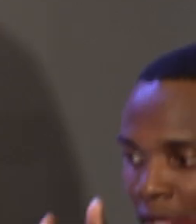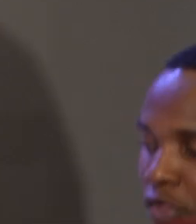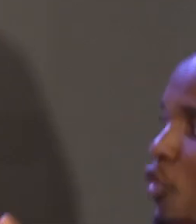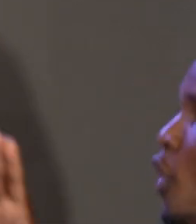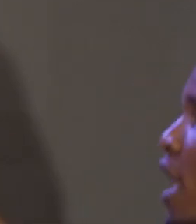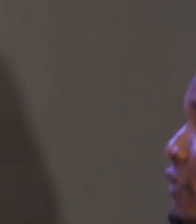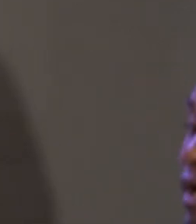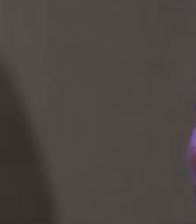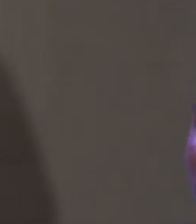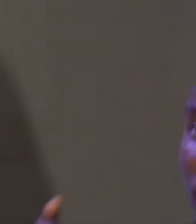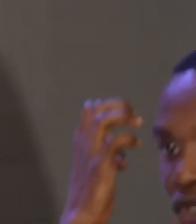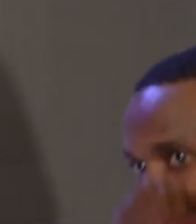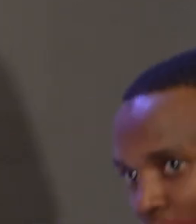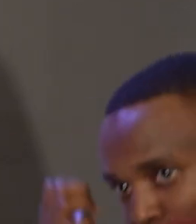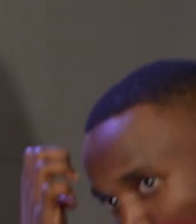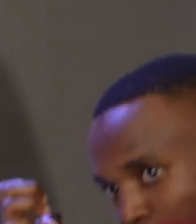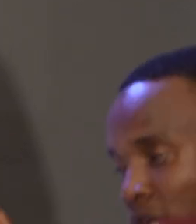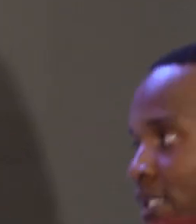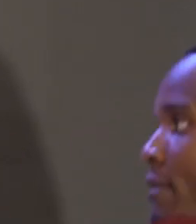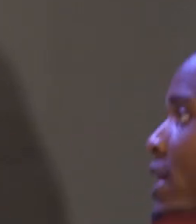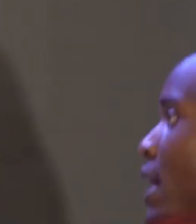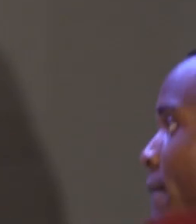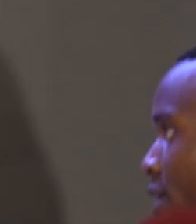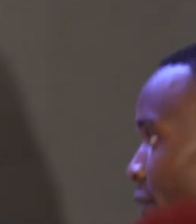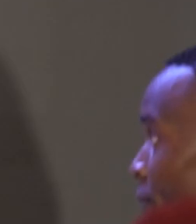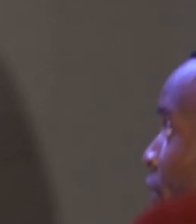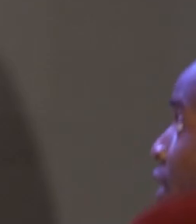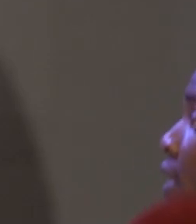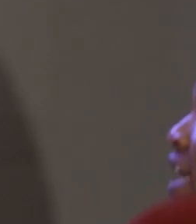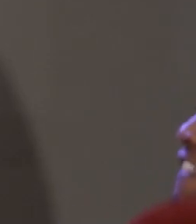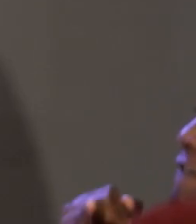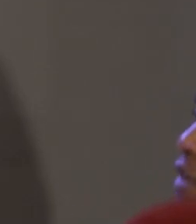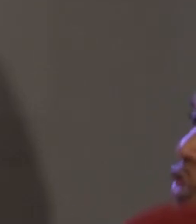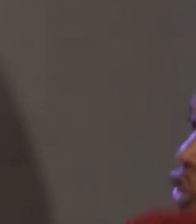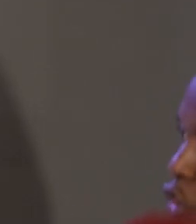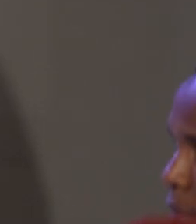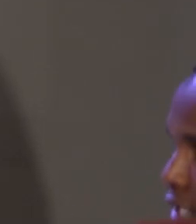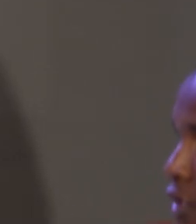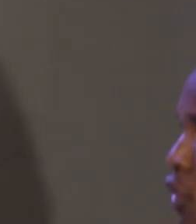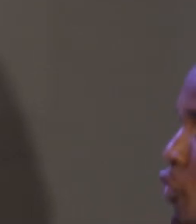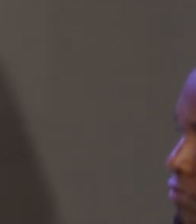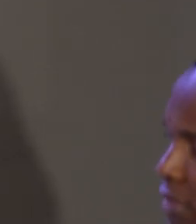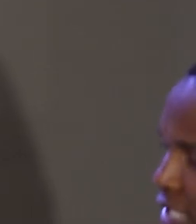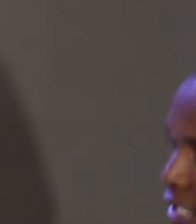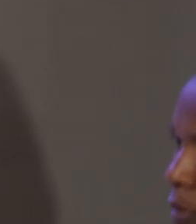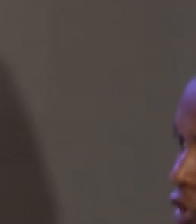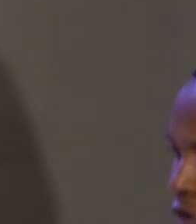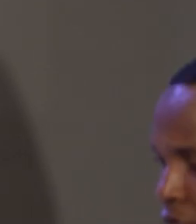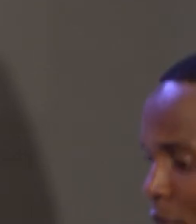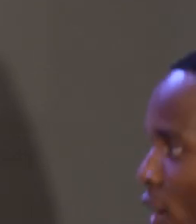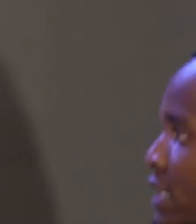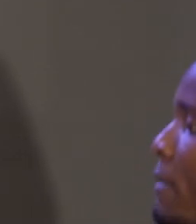but also in Europe and in the United States. And last comment, we've talked about the framework and the